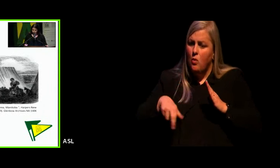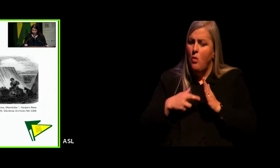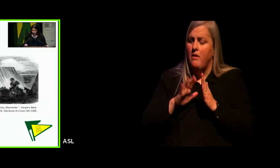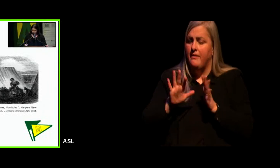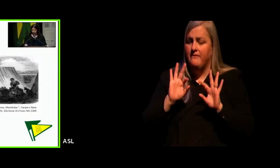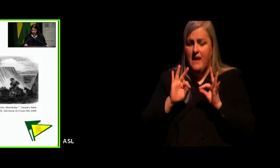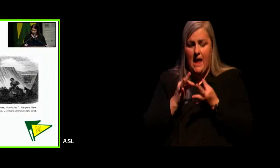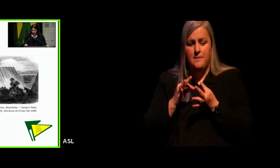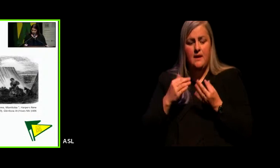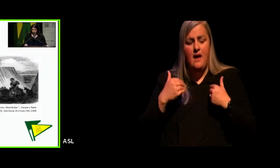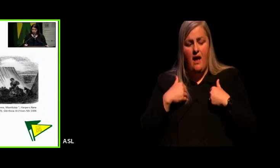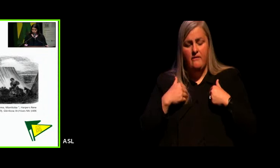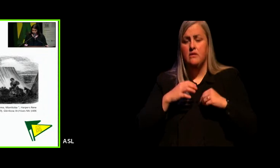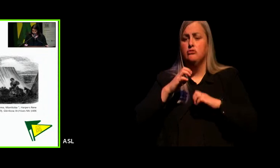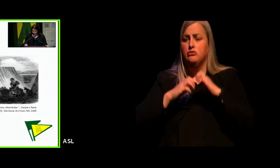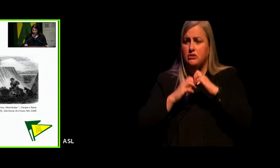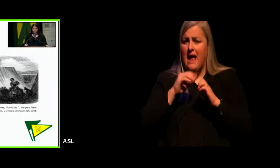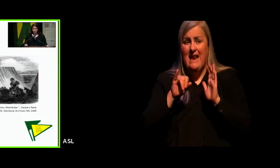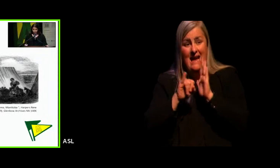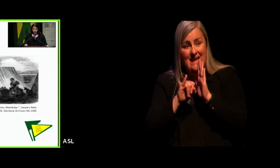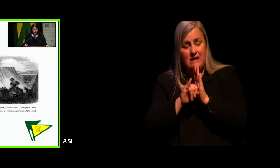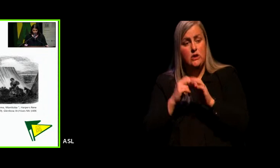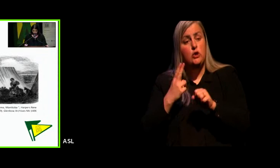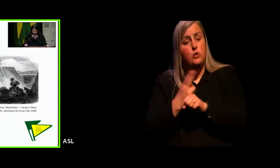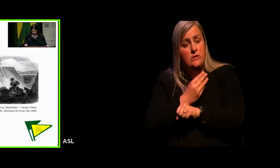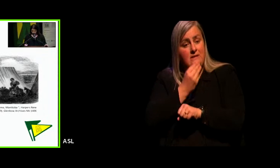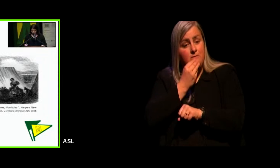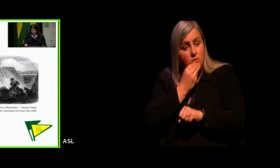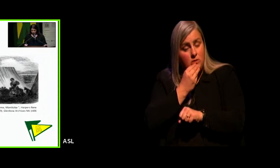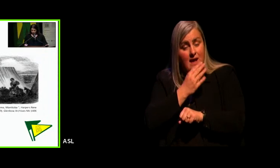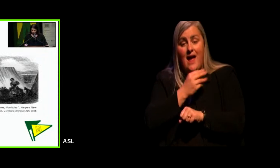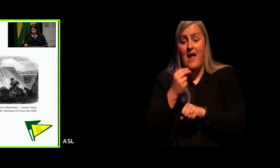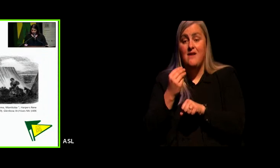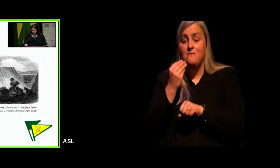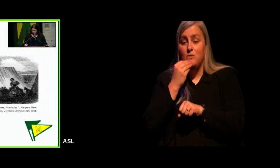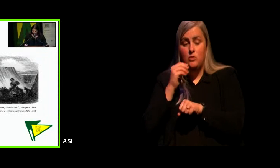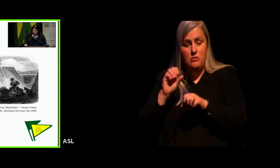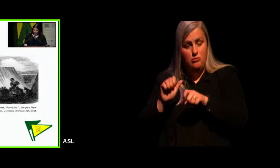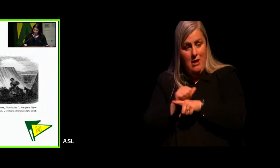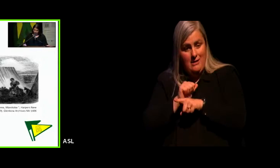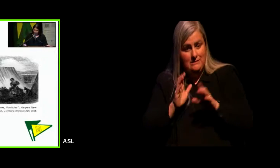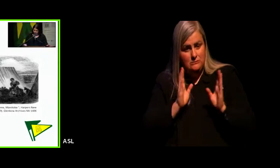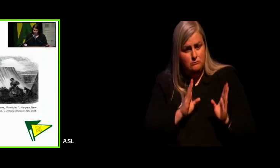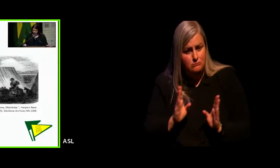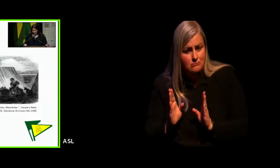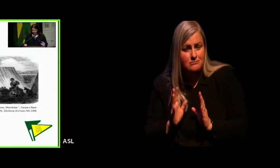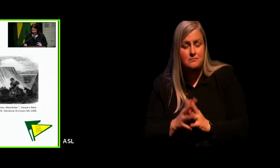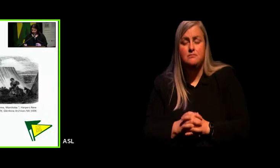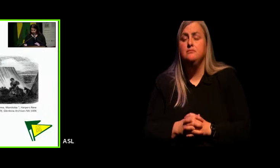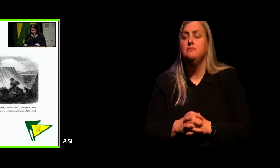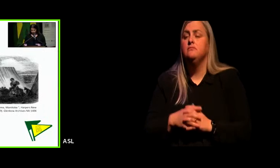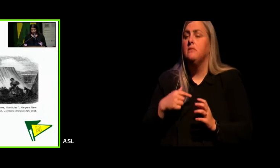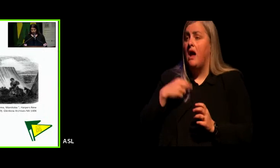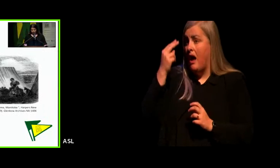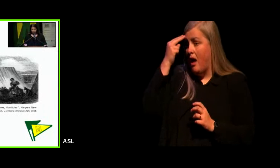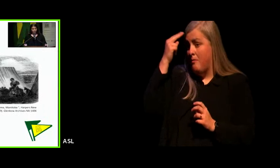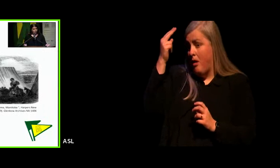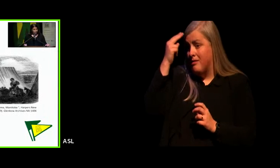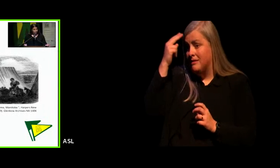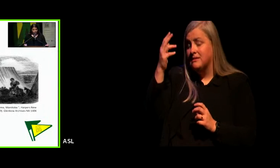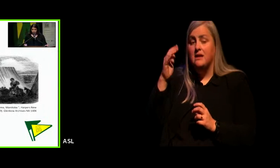the expression of identity using food and food-related practices. I hypothesize that the type of identity I will find